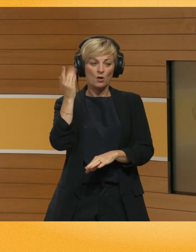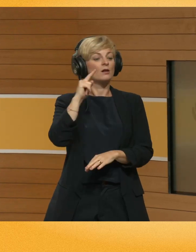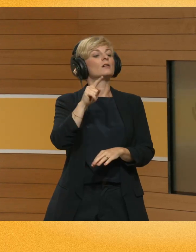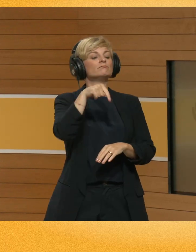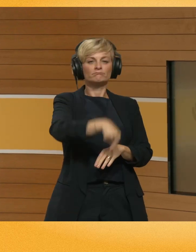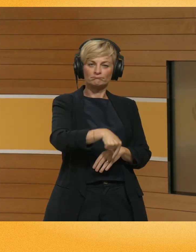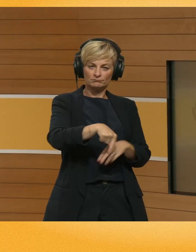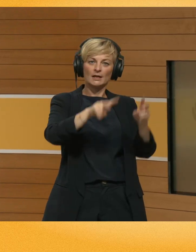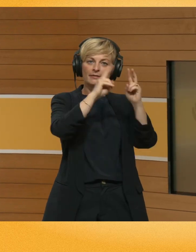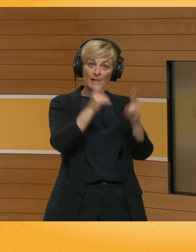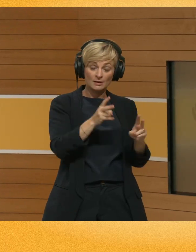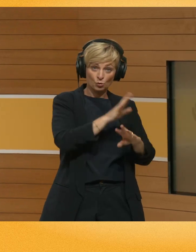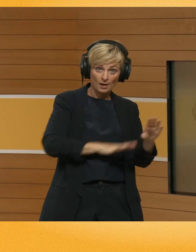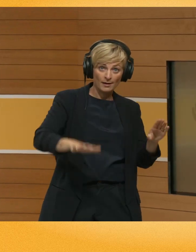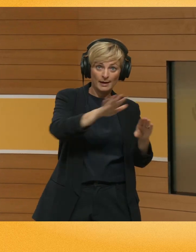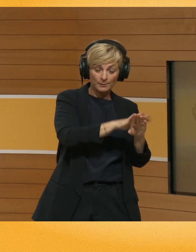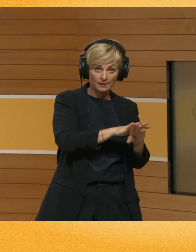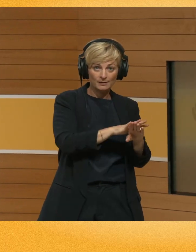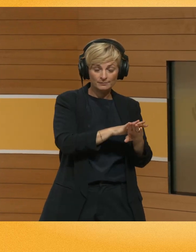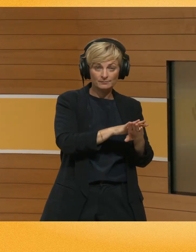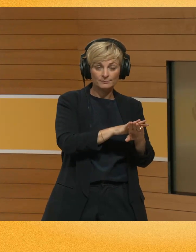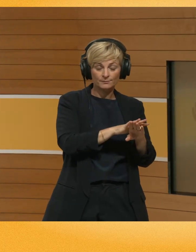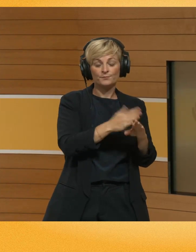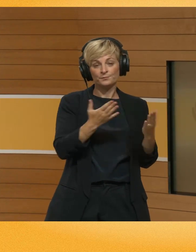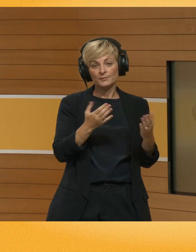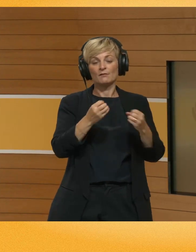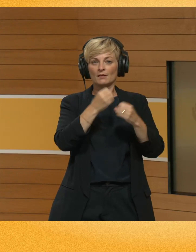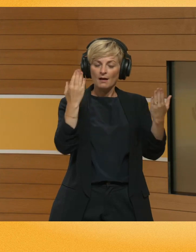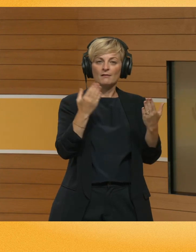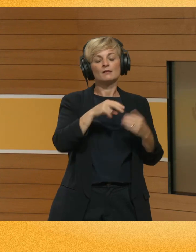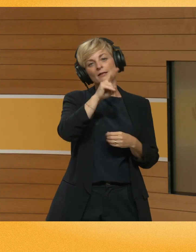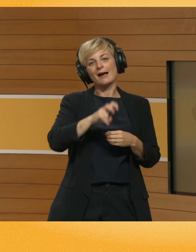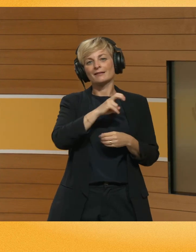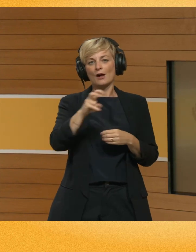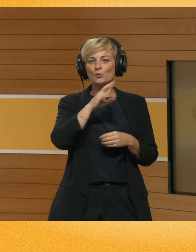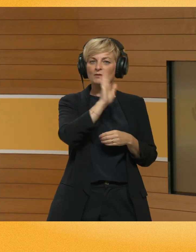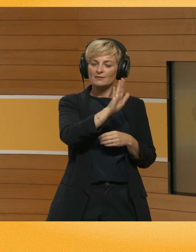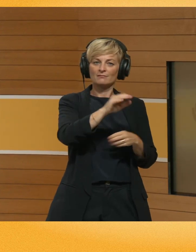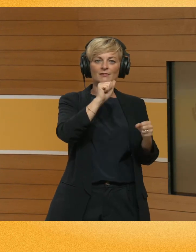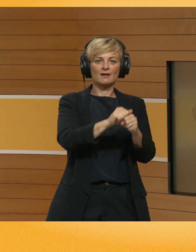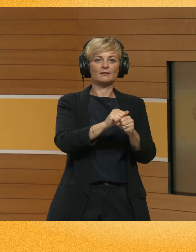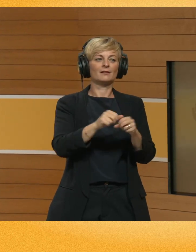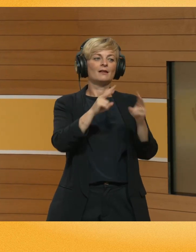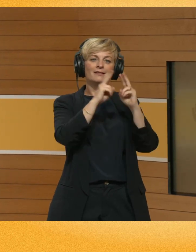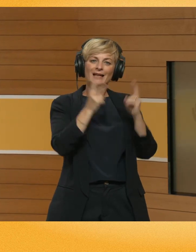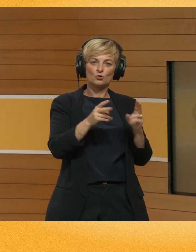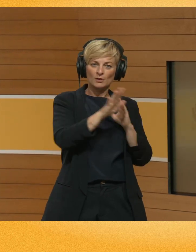hospitals can also meet within their country, but at the international level, because all of the hospitals, they're coming